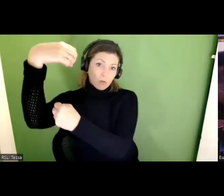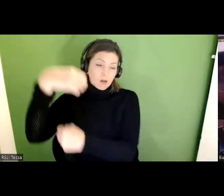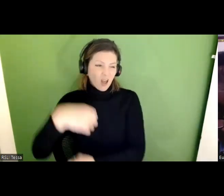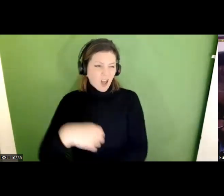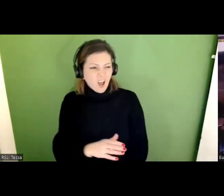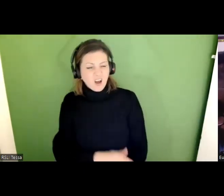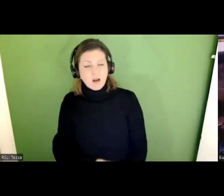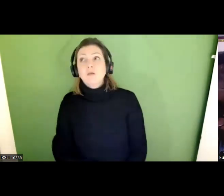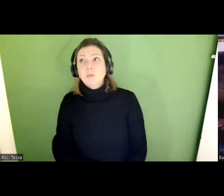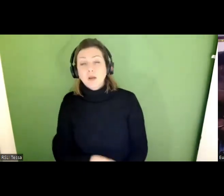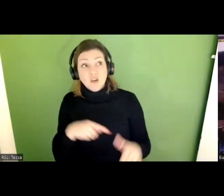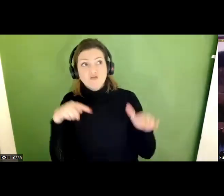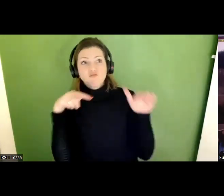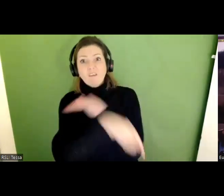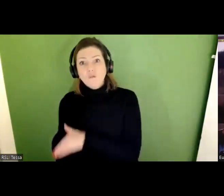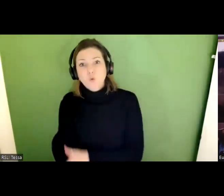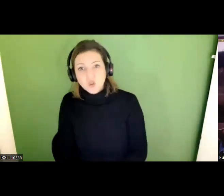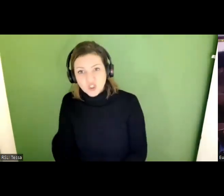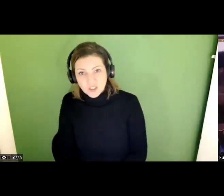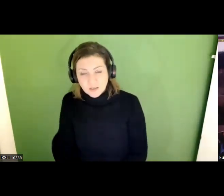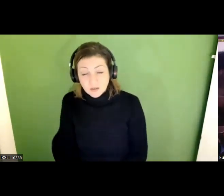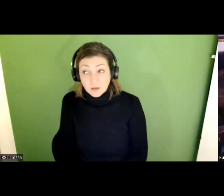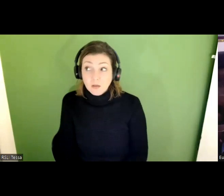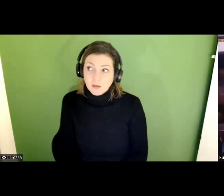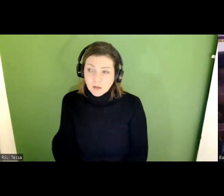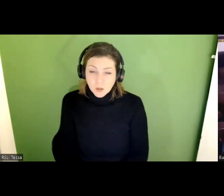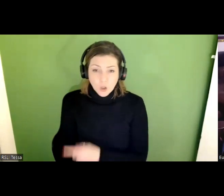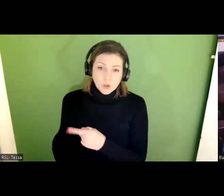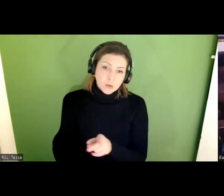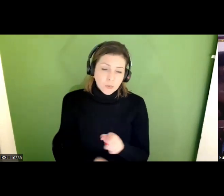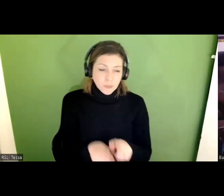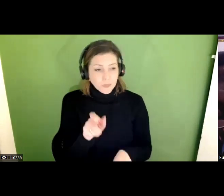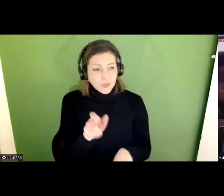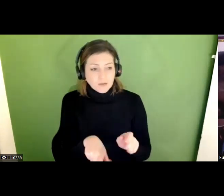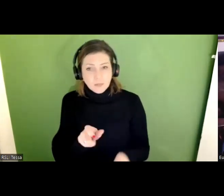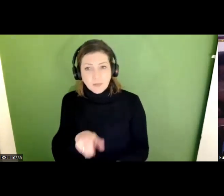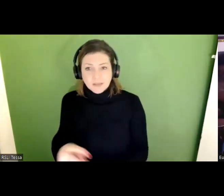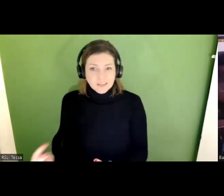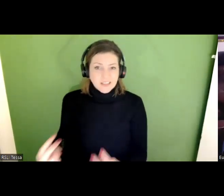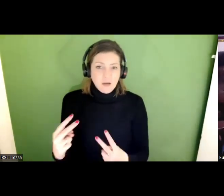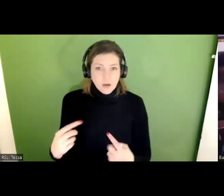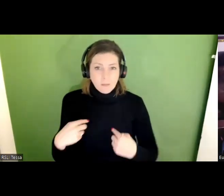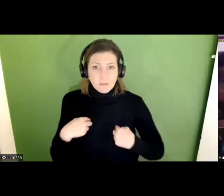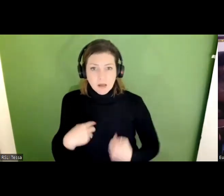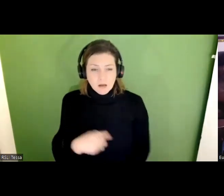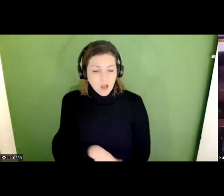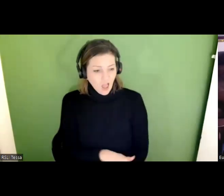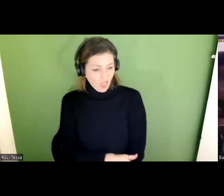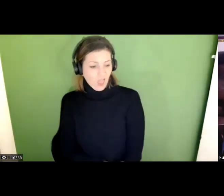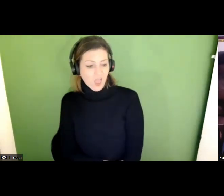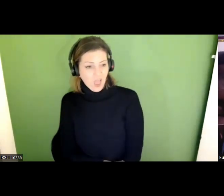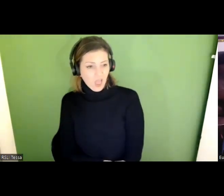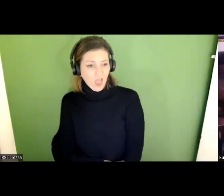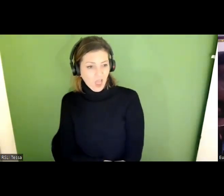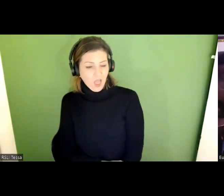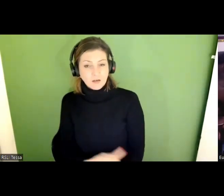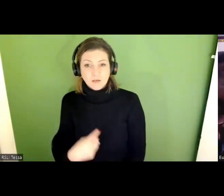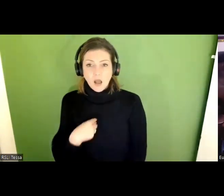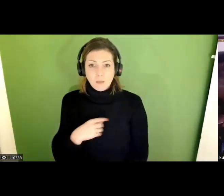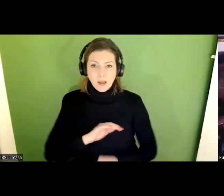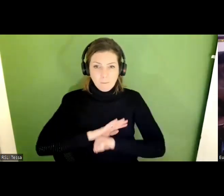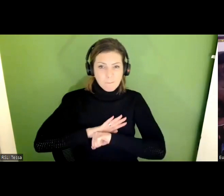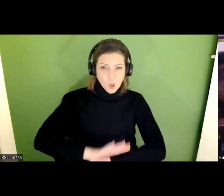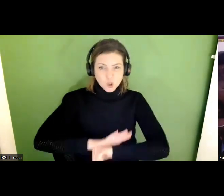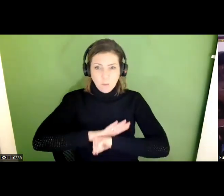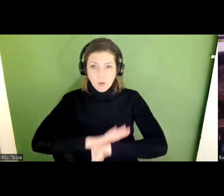refugee. Ah, yes, you customers, all of you staring at me, mouths agape, as I am being pushed through the door.